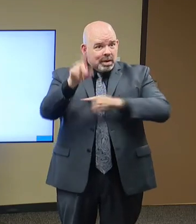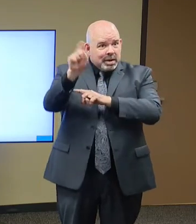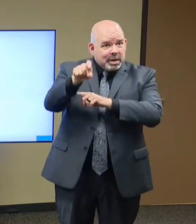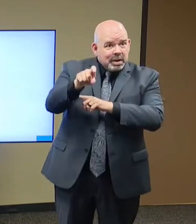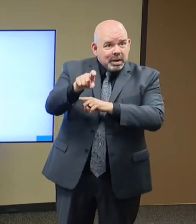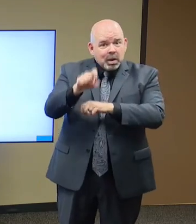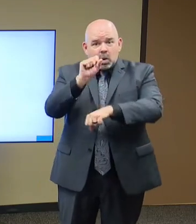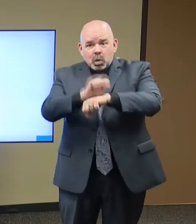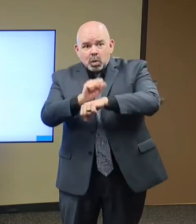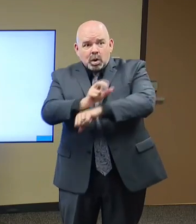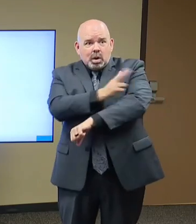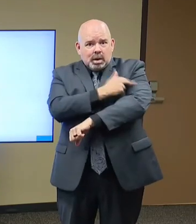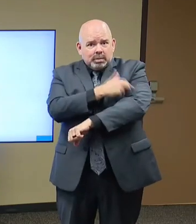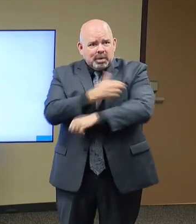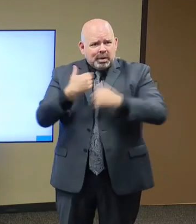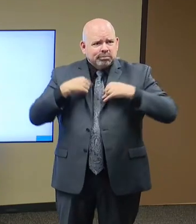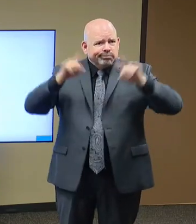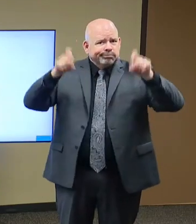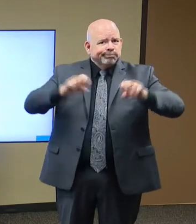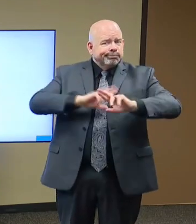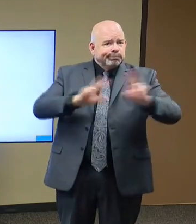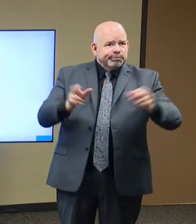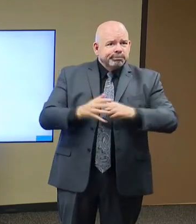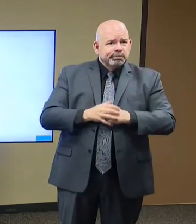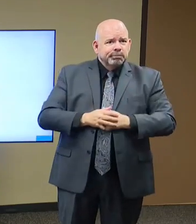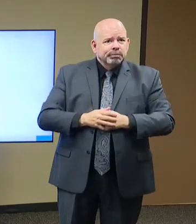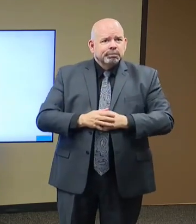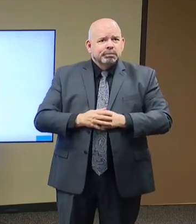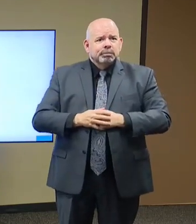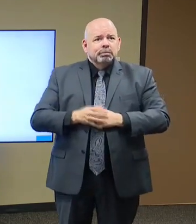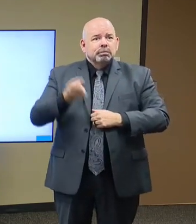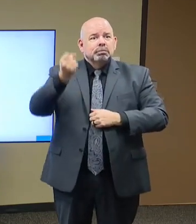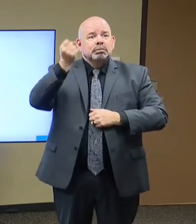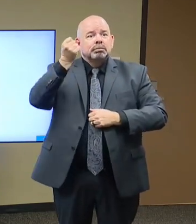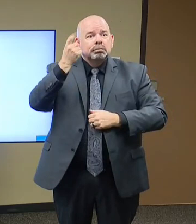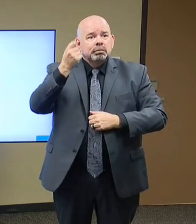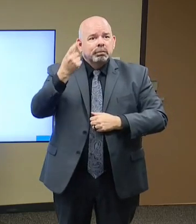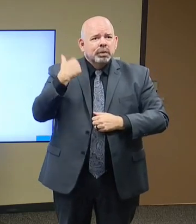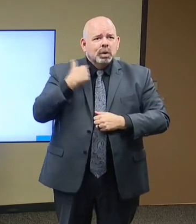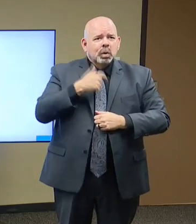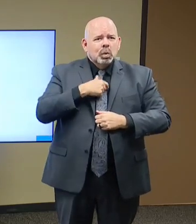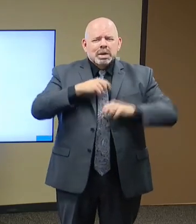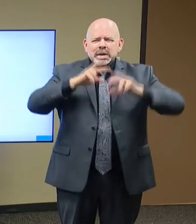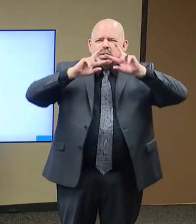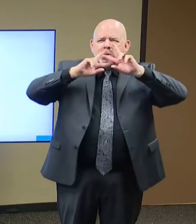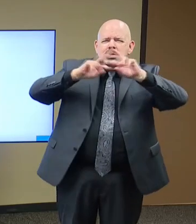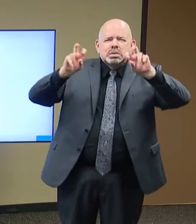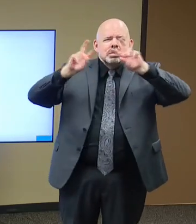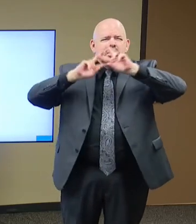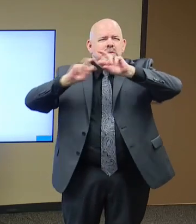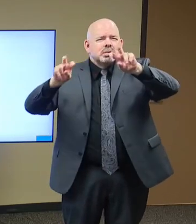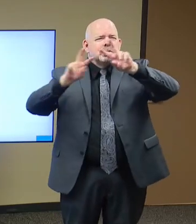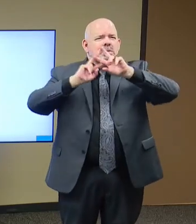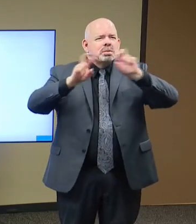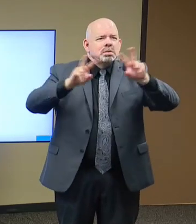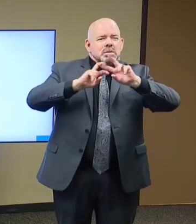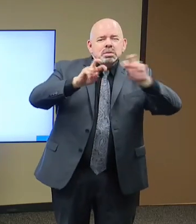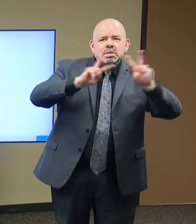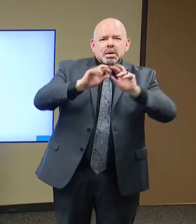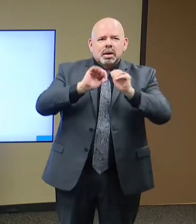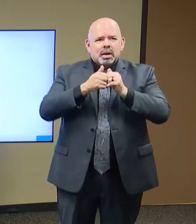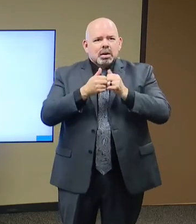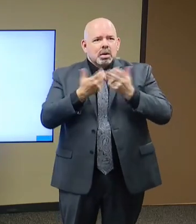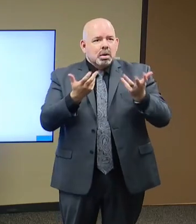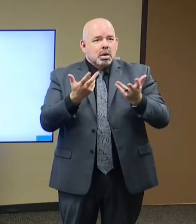these testing supplies? And those are some of the things that we've been assessing also. And we feel like, based on, the